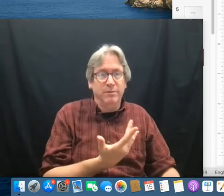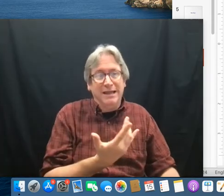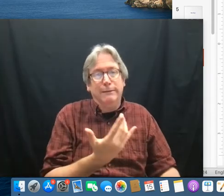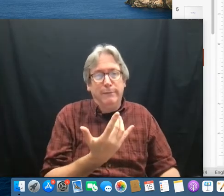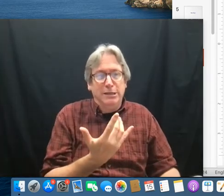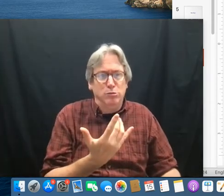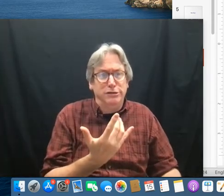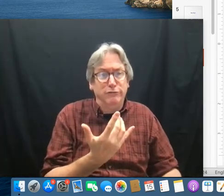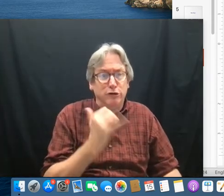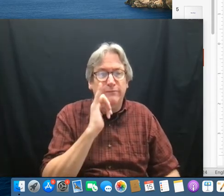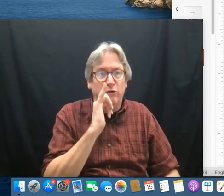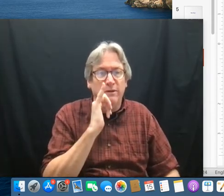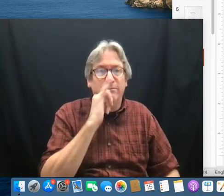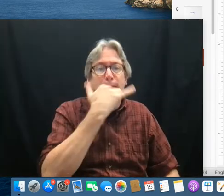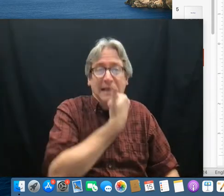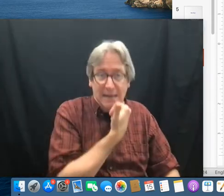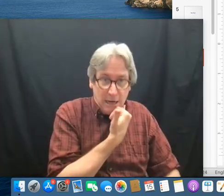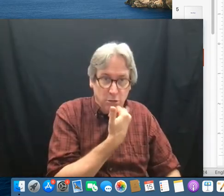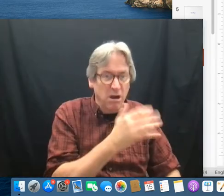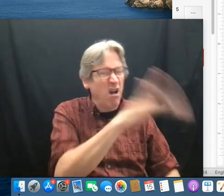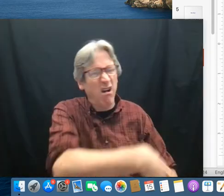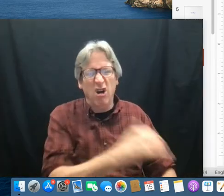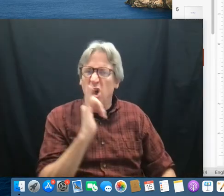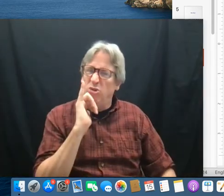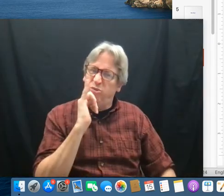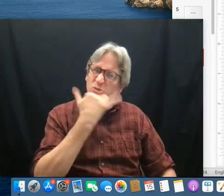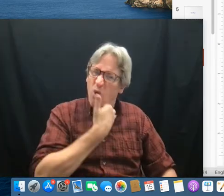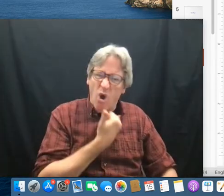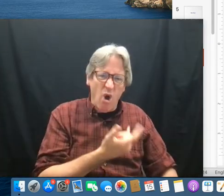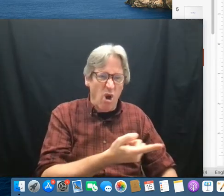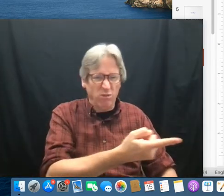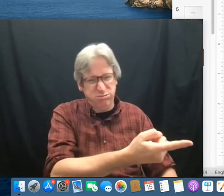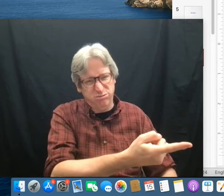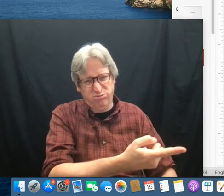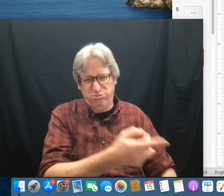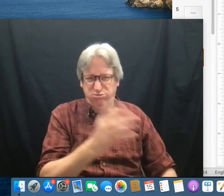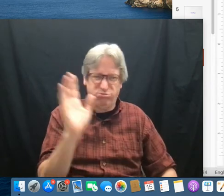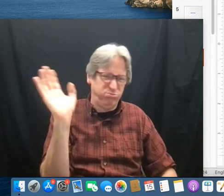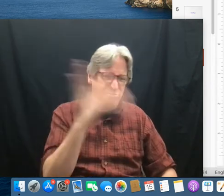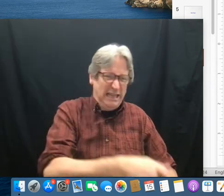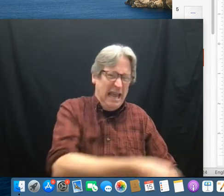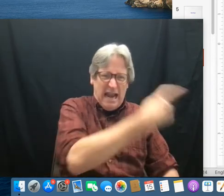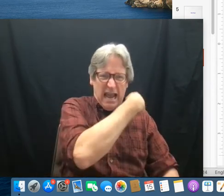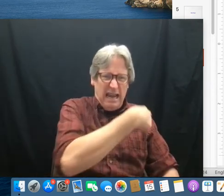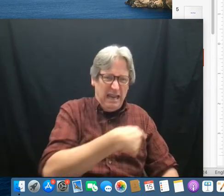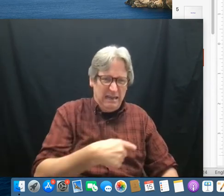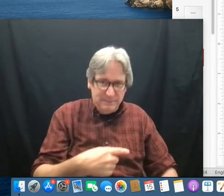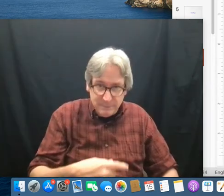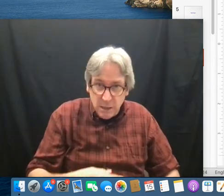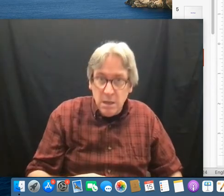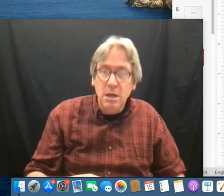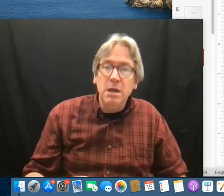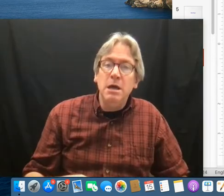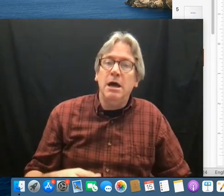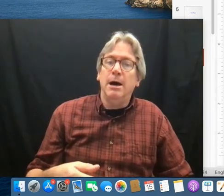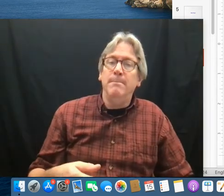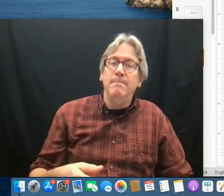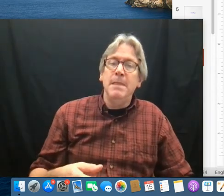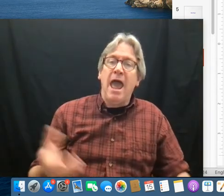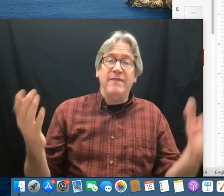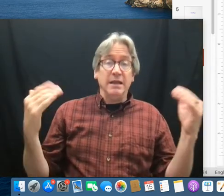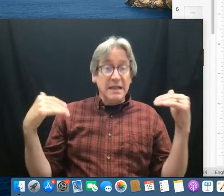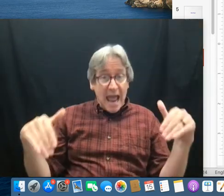to it's almost the verb form of make an error. Wrong. Get out of here.